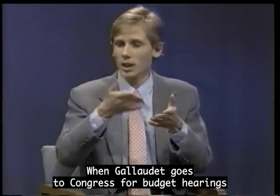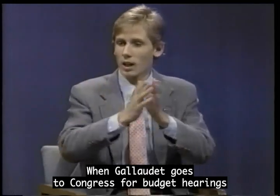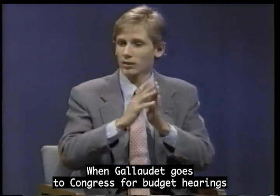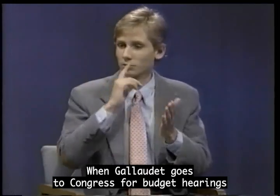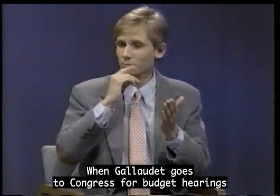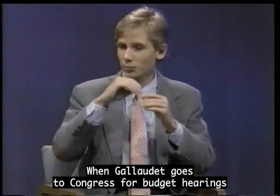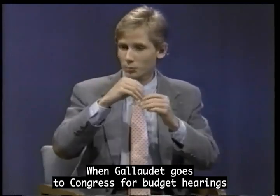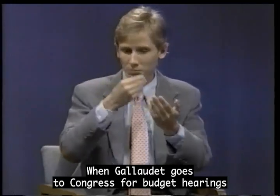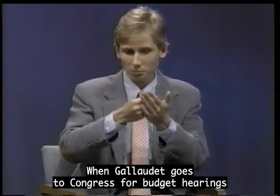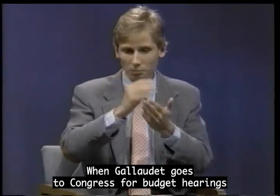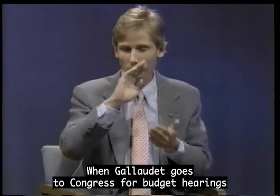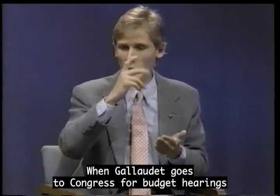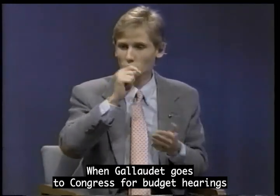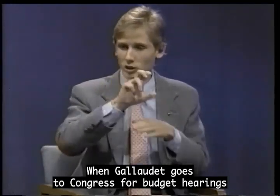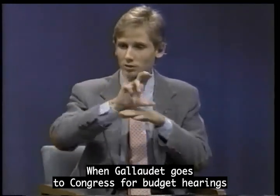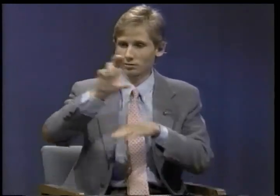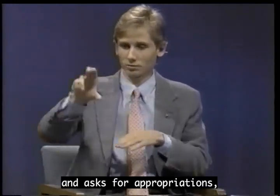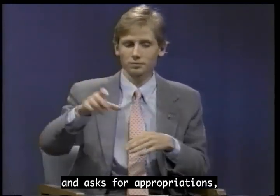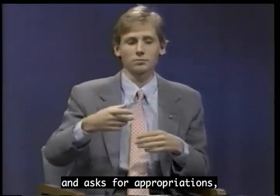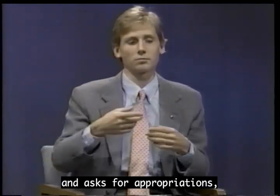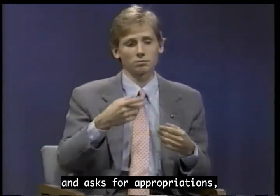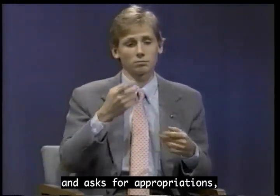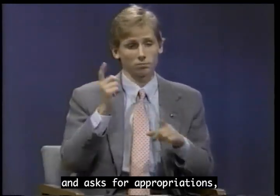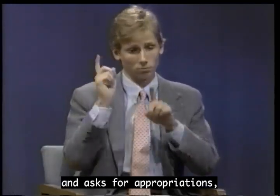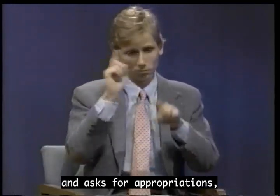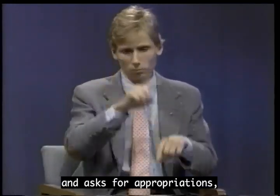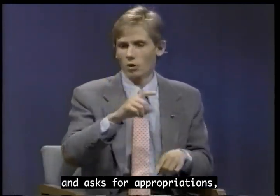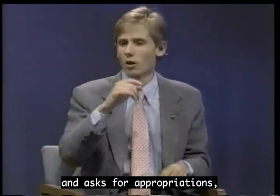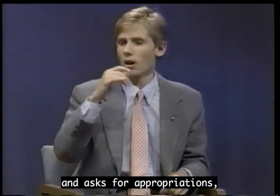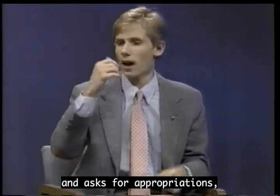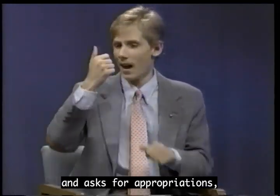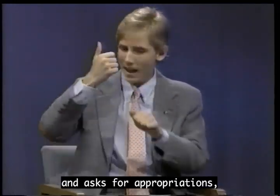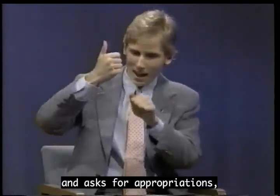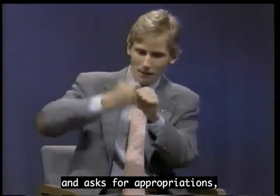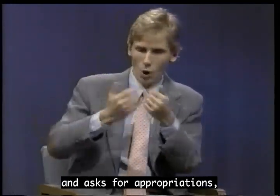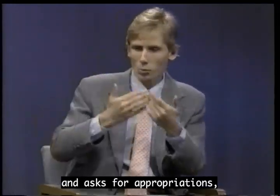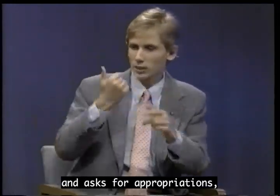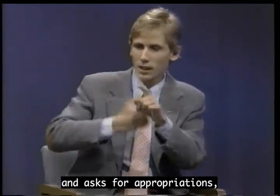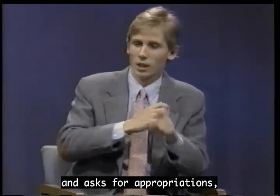for budget hearings and asks for appropriations,